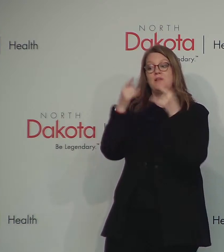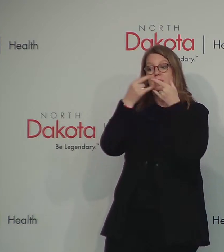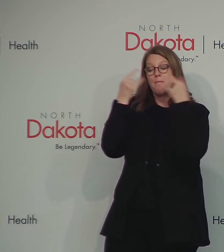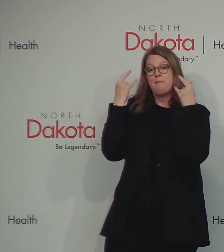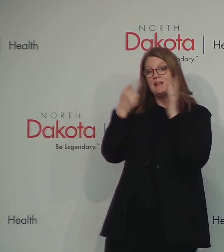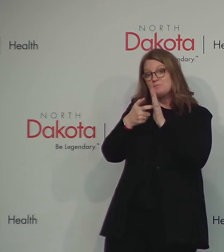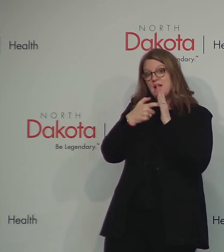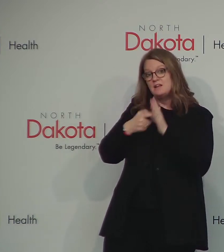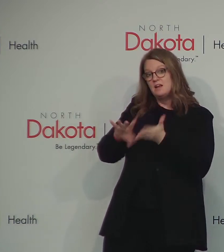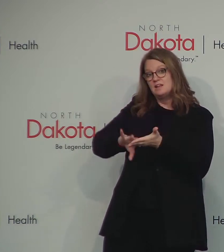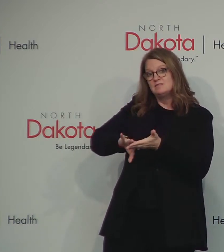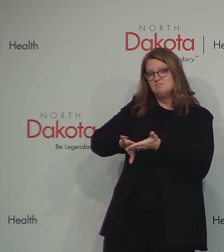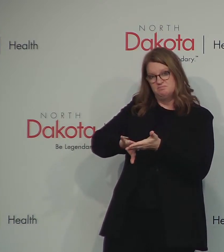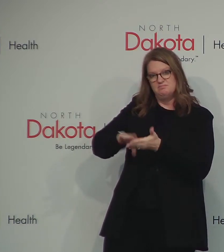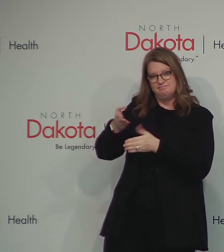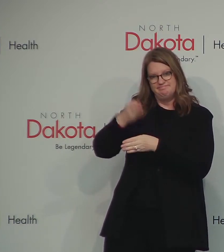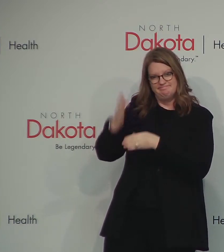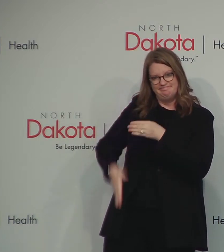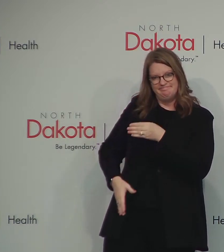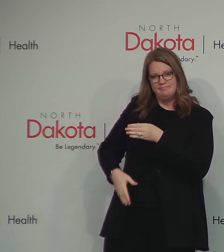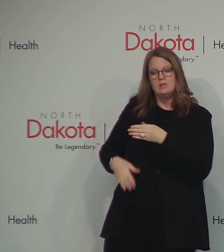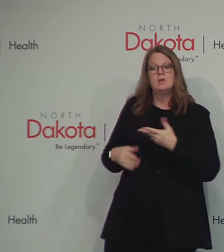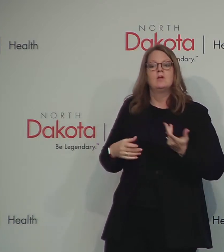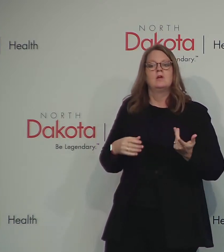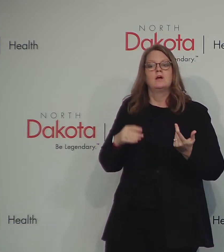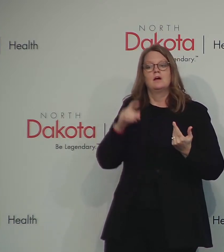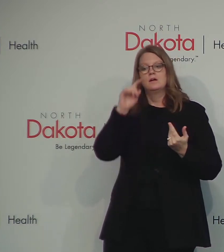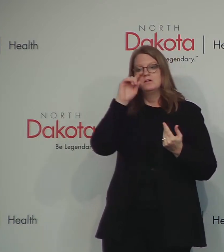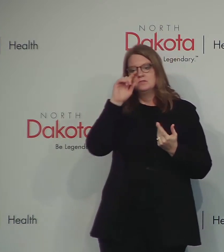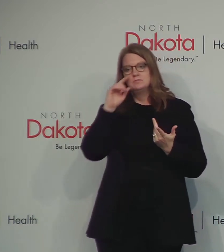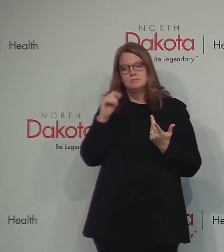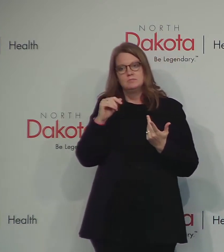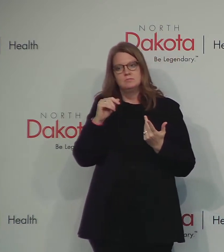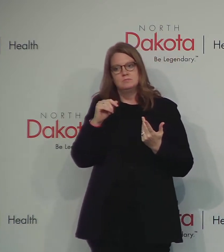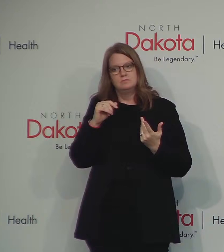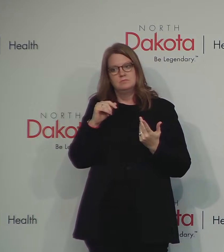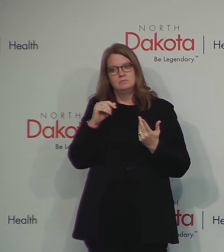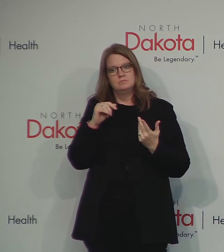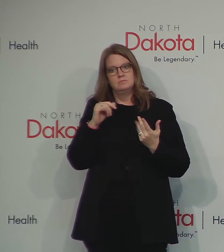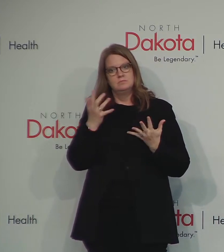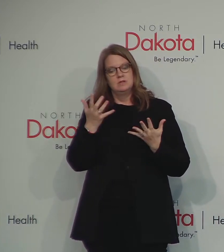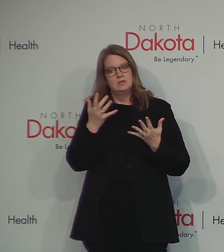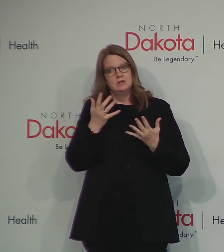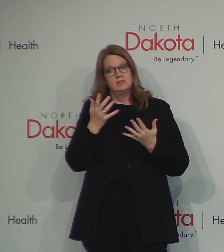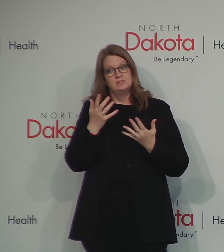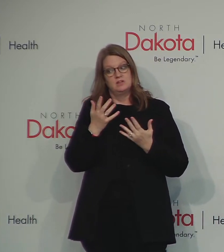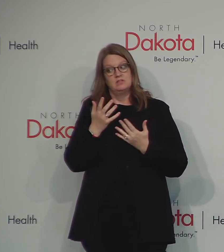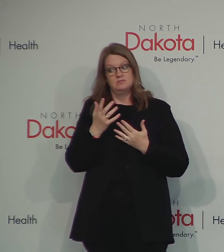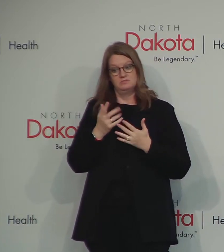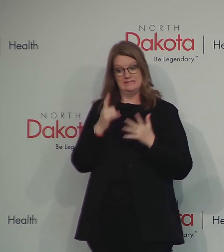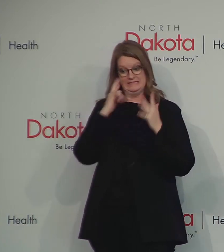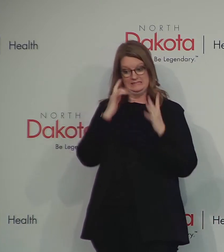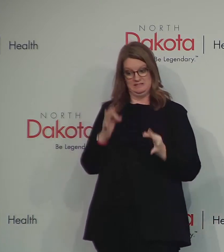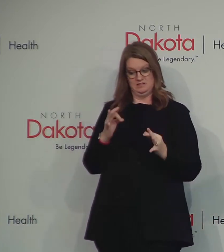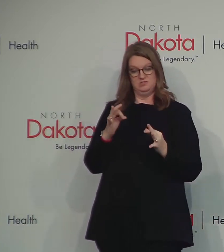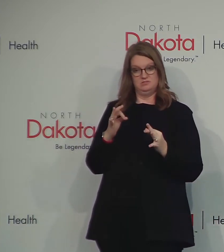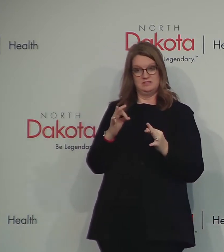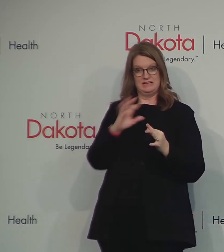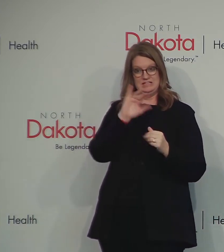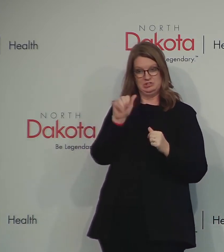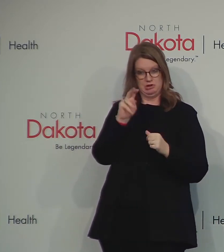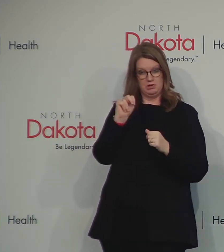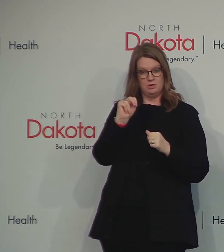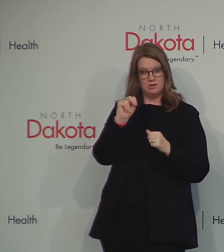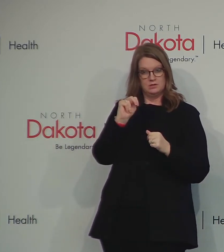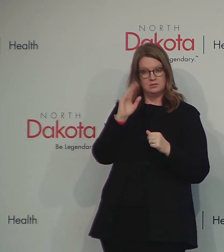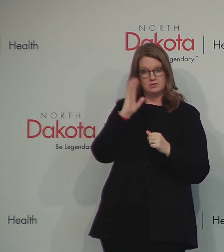that time. And so even with those, the decisions we made in January about